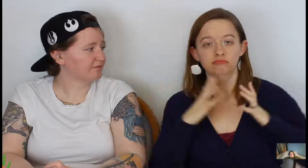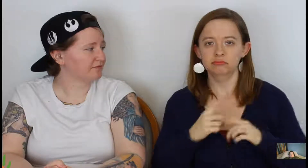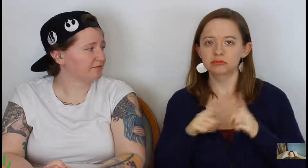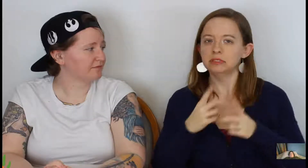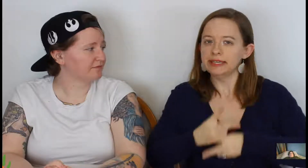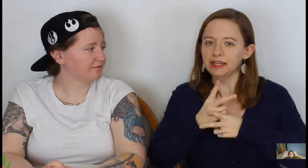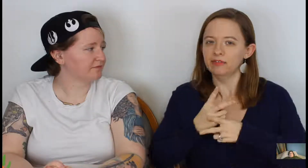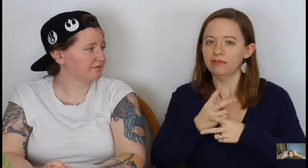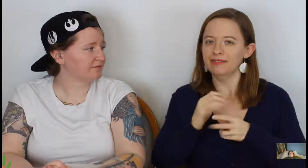possible.